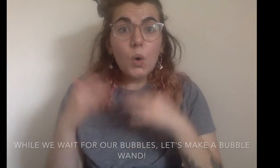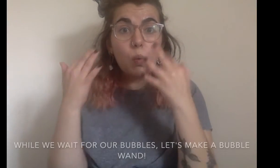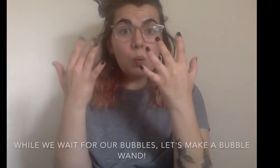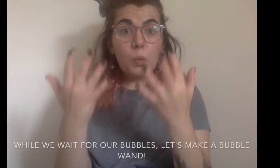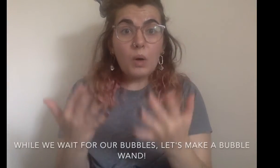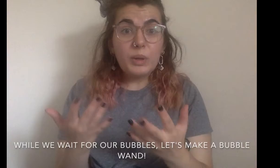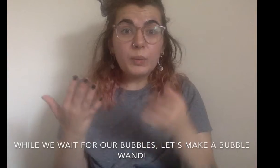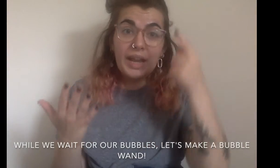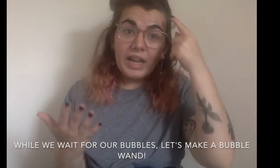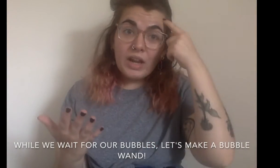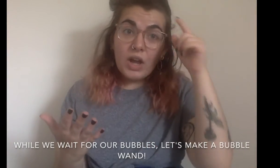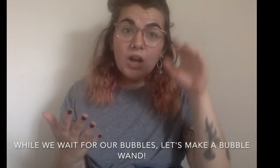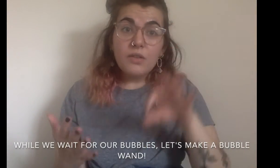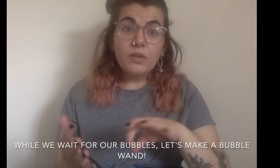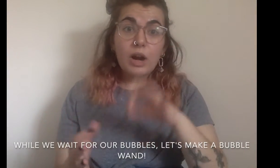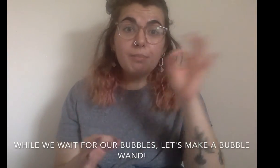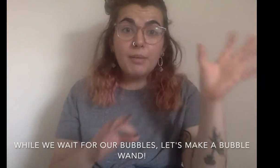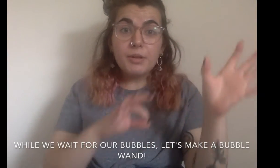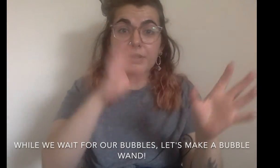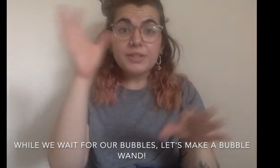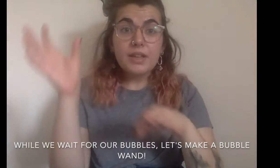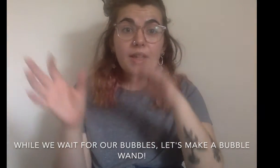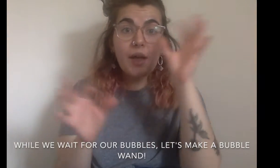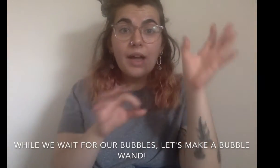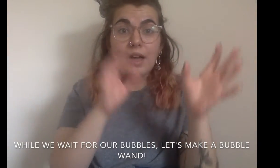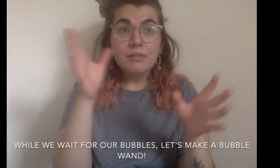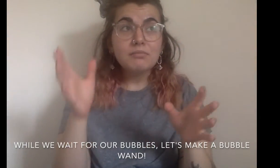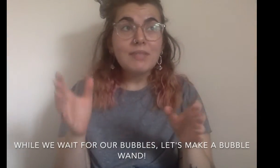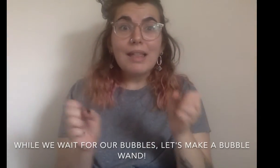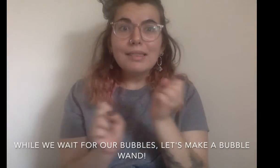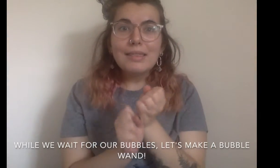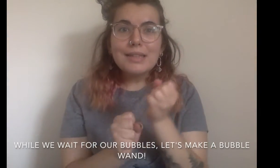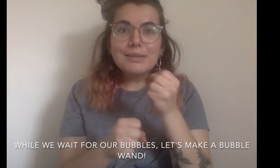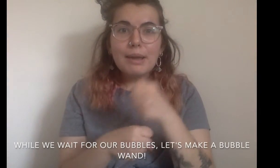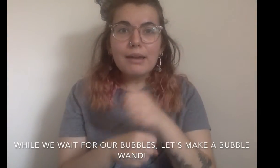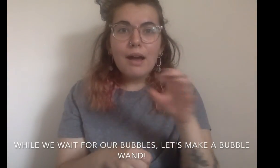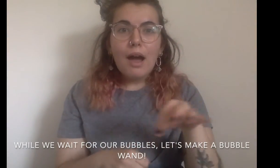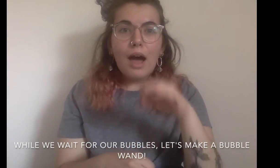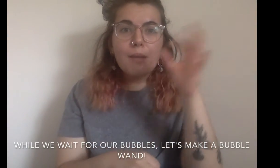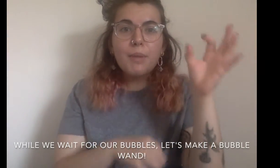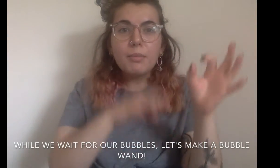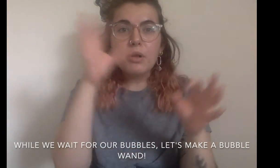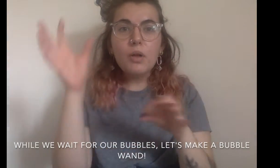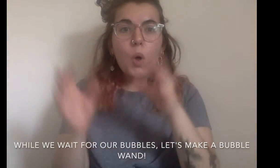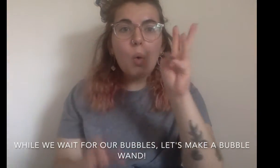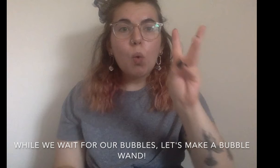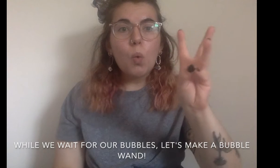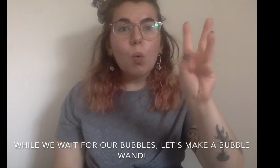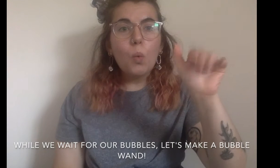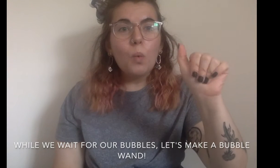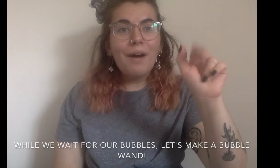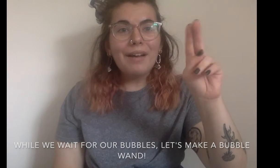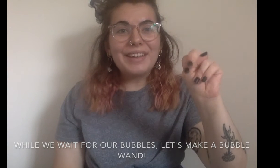While we wait for our bubbles, let's make a bubble wand.